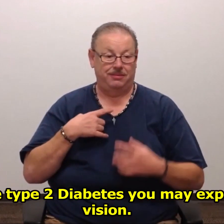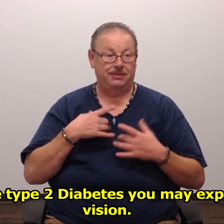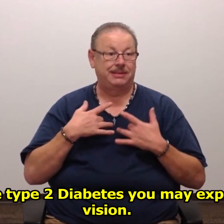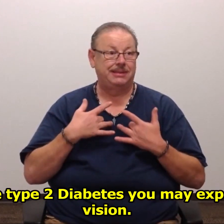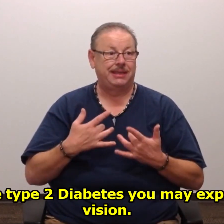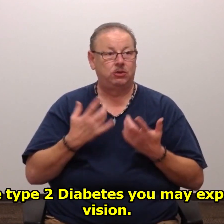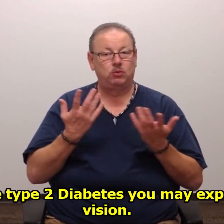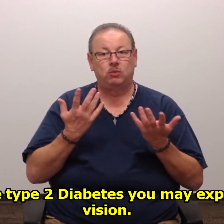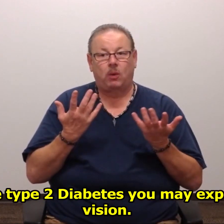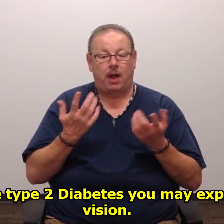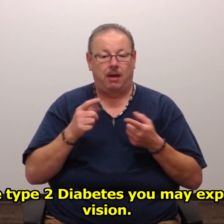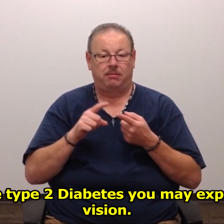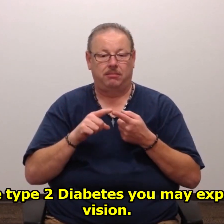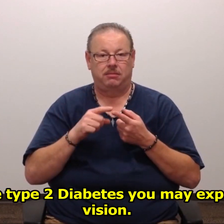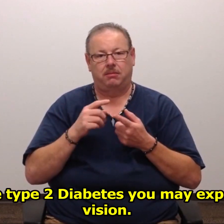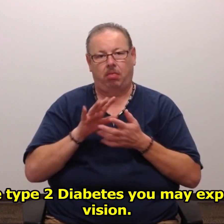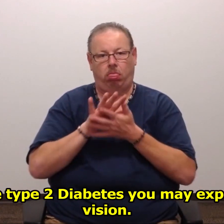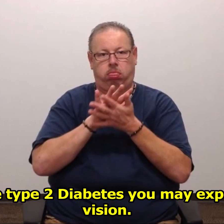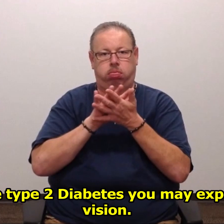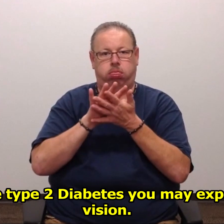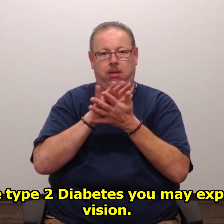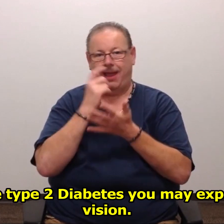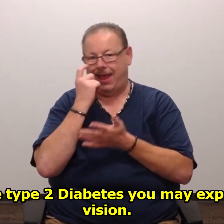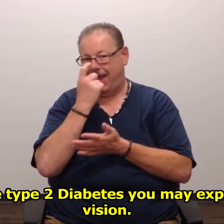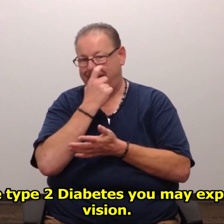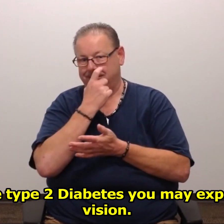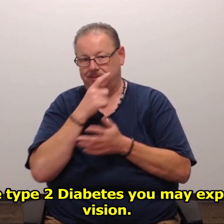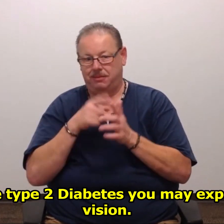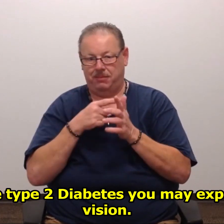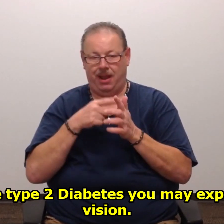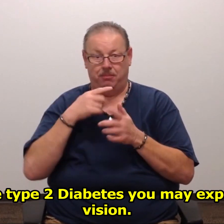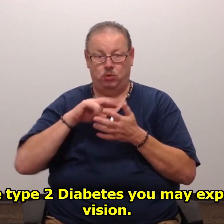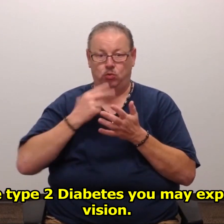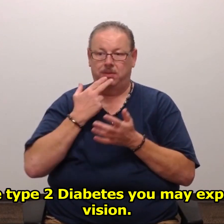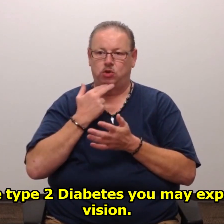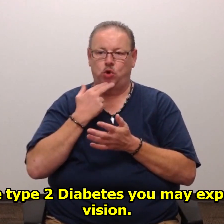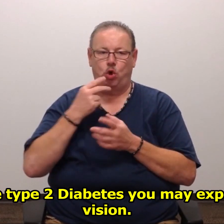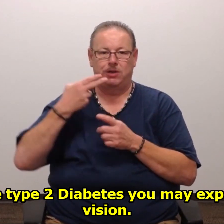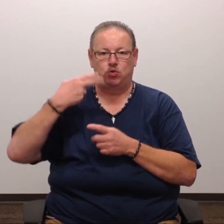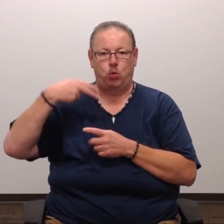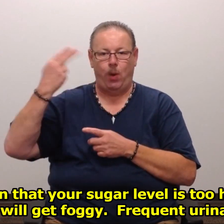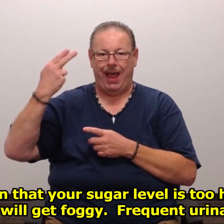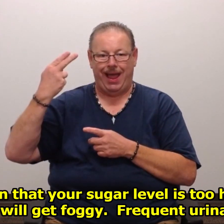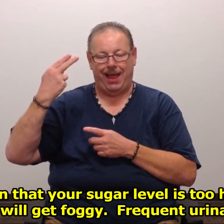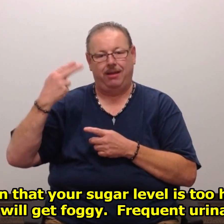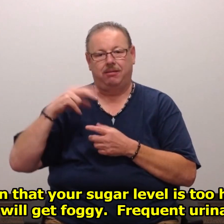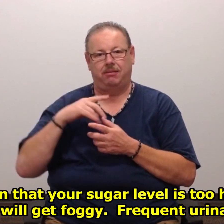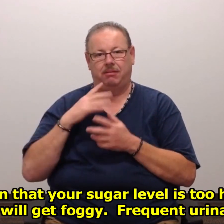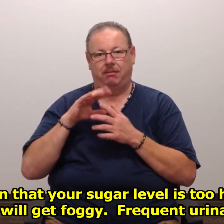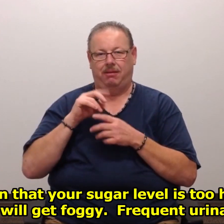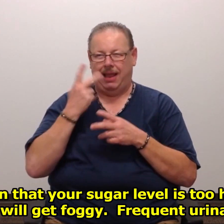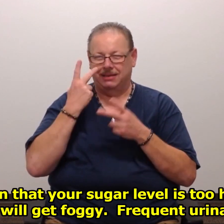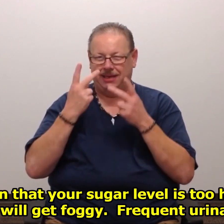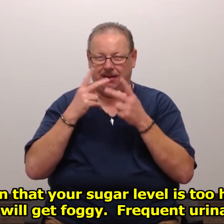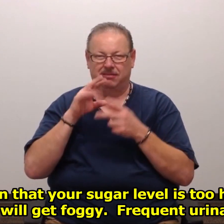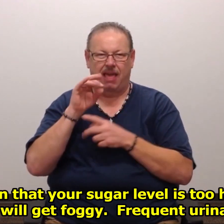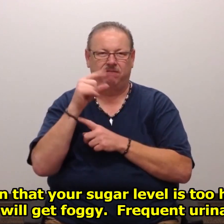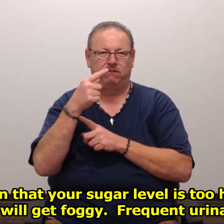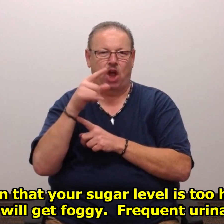When you have type 2 diabetes, you may experience blurry vision. That may mean that your sugar level is too